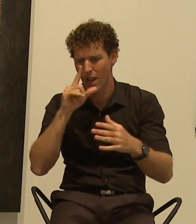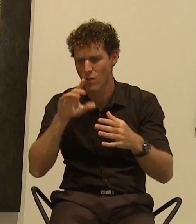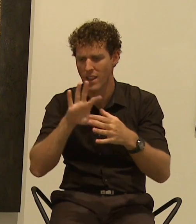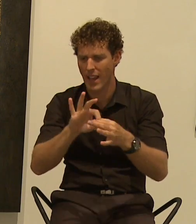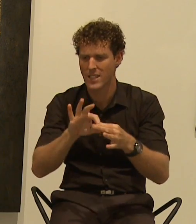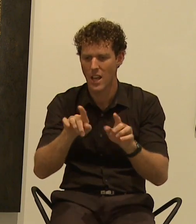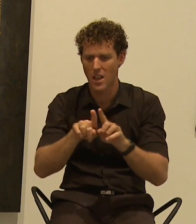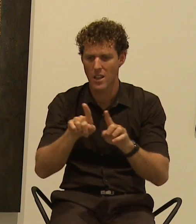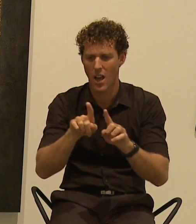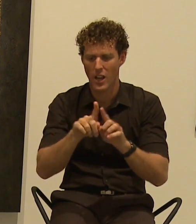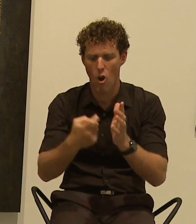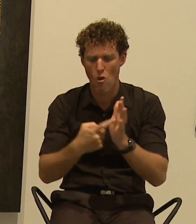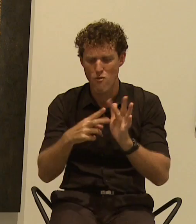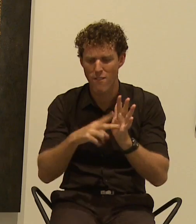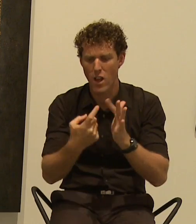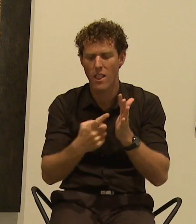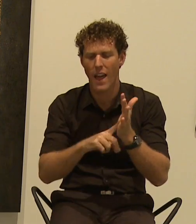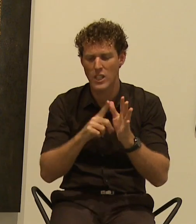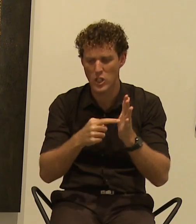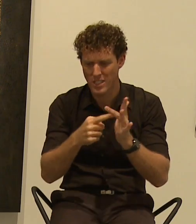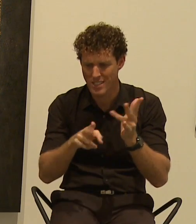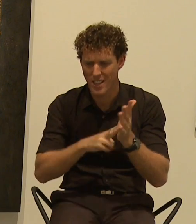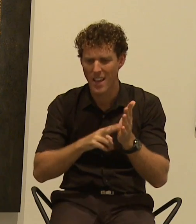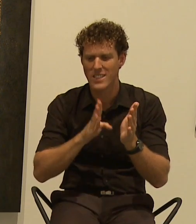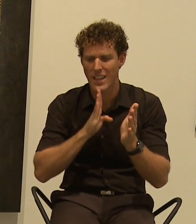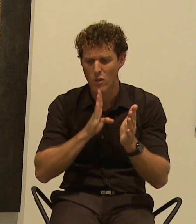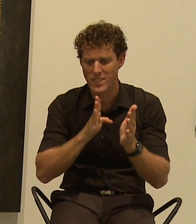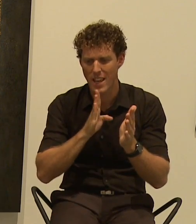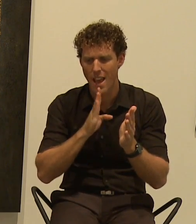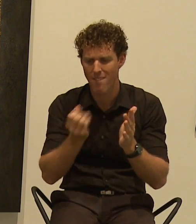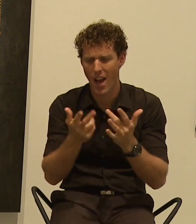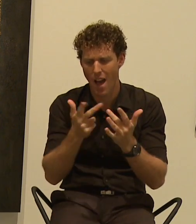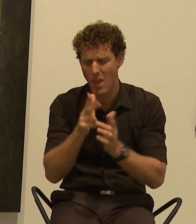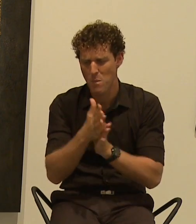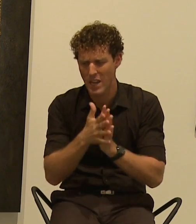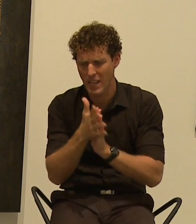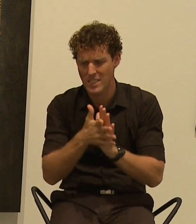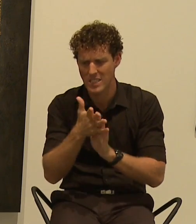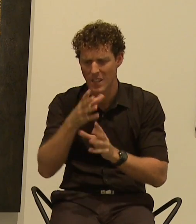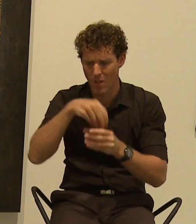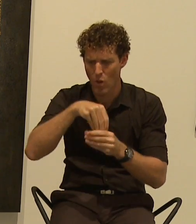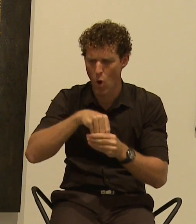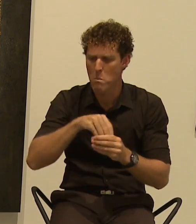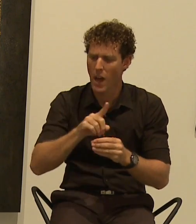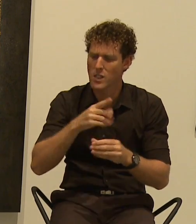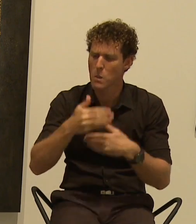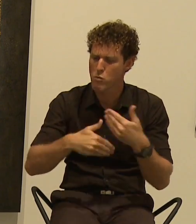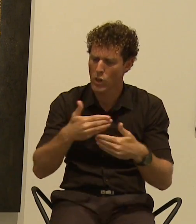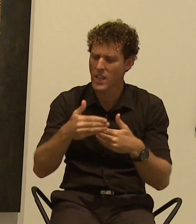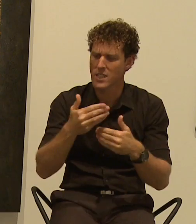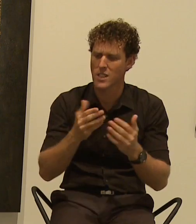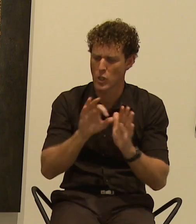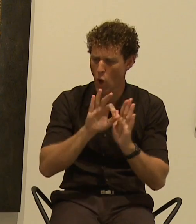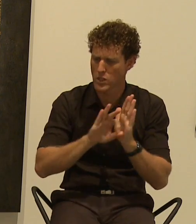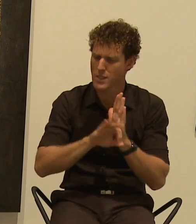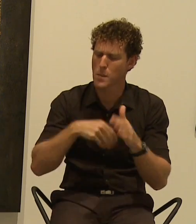like revelation and secrecy and a lot of those other sort of connotations, but it's kind of just a process. But through it you've kind